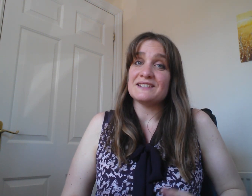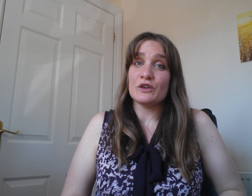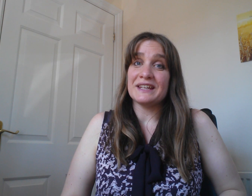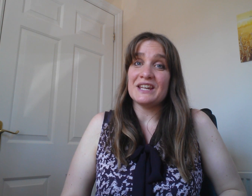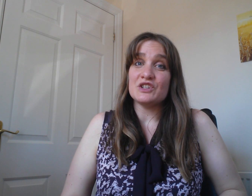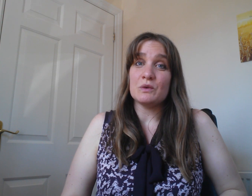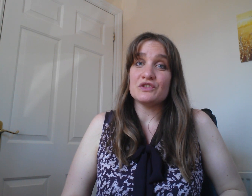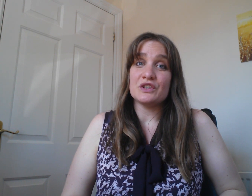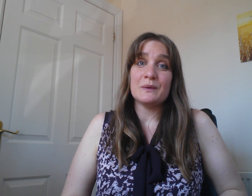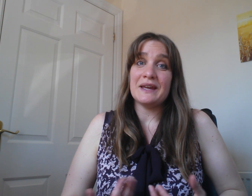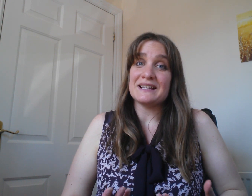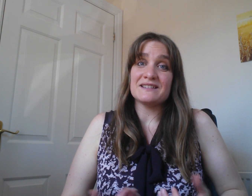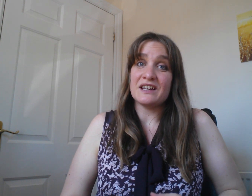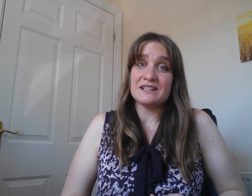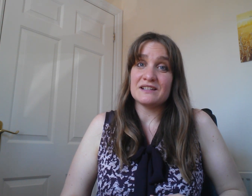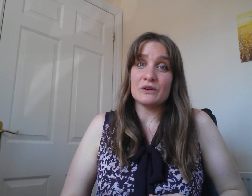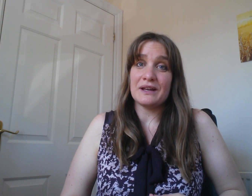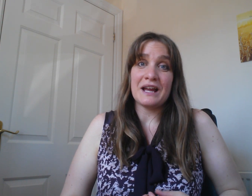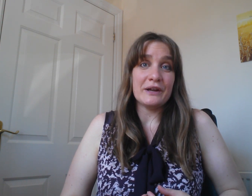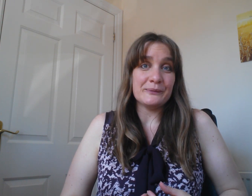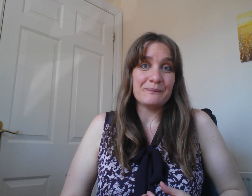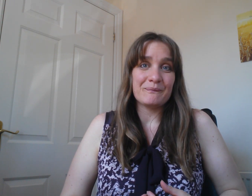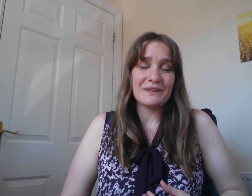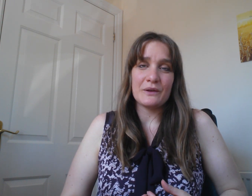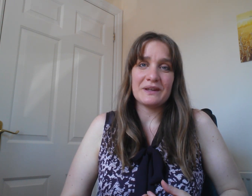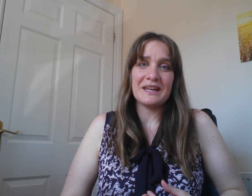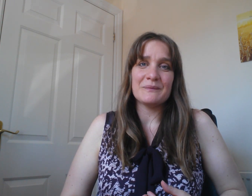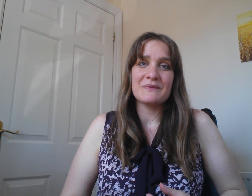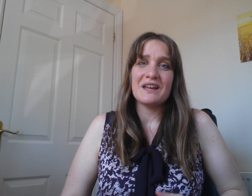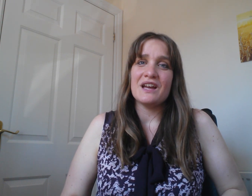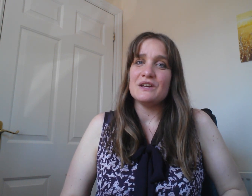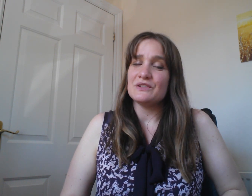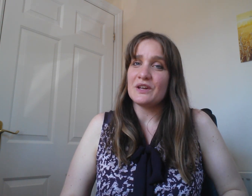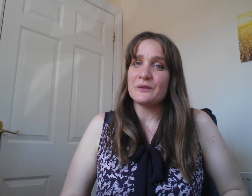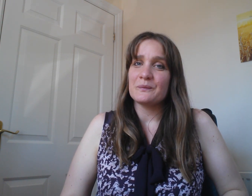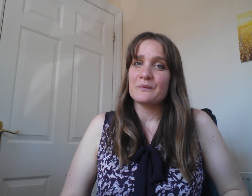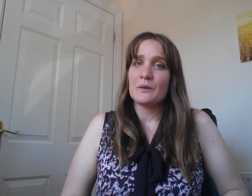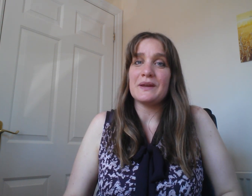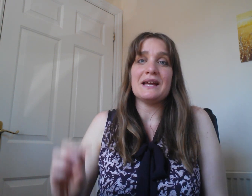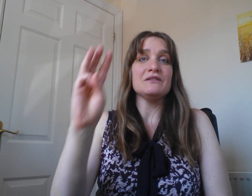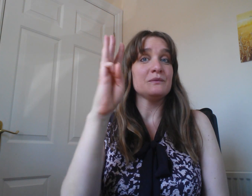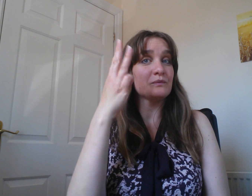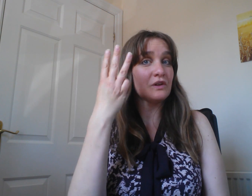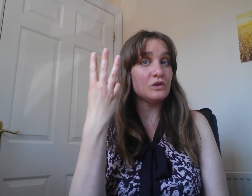song in case you want to do it as a signed song at home. Okay, so we have